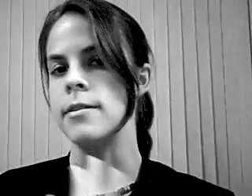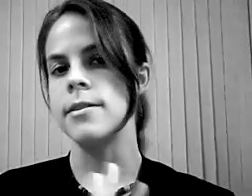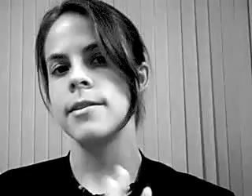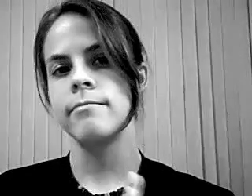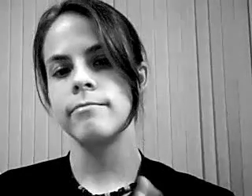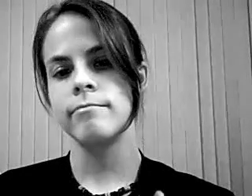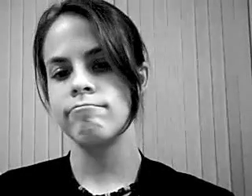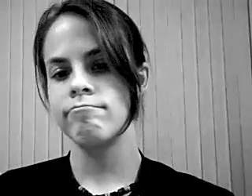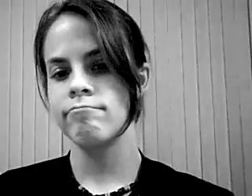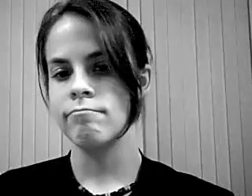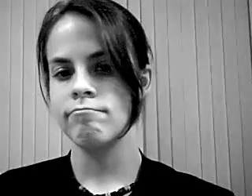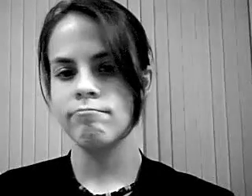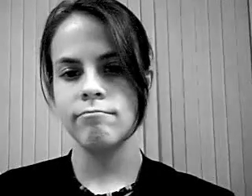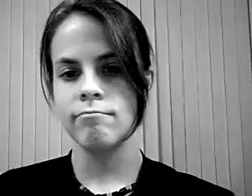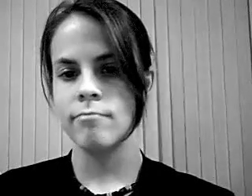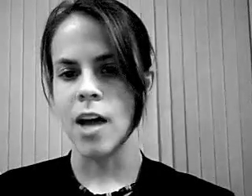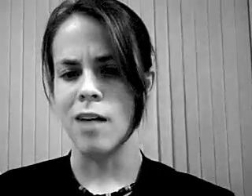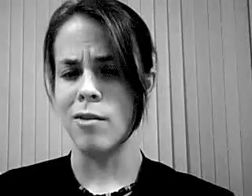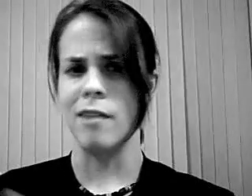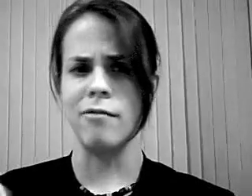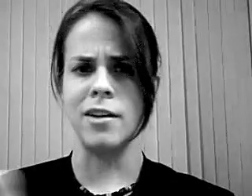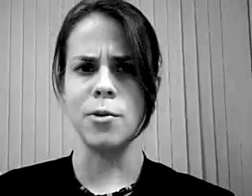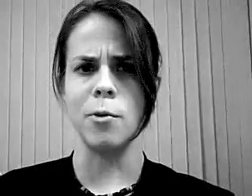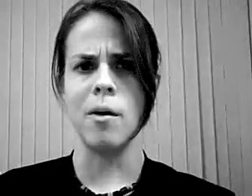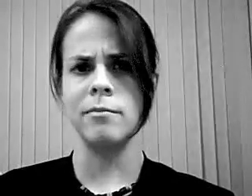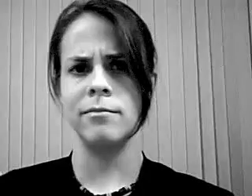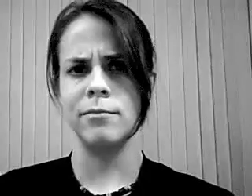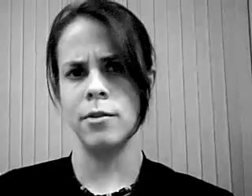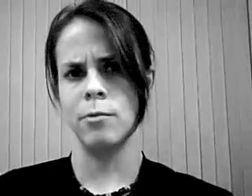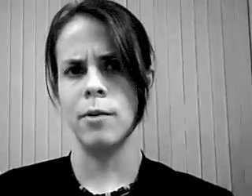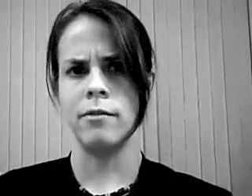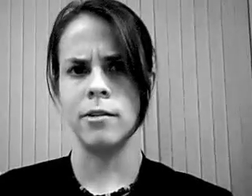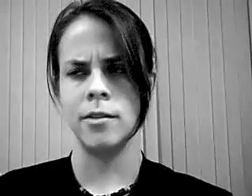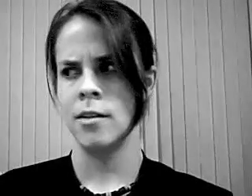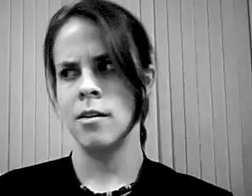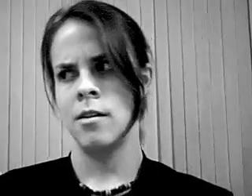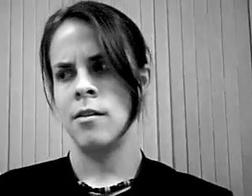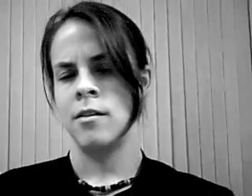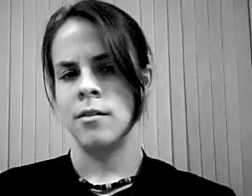happens. I don't care if I screw up. Psh, whatever.